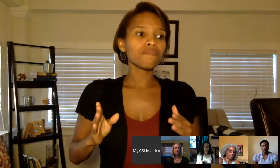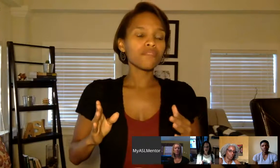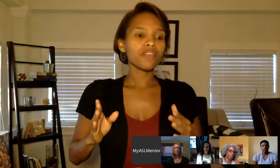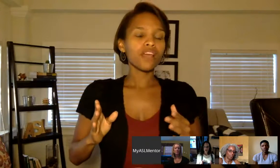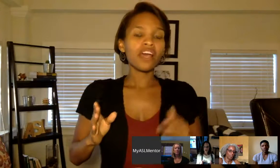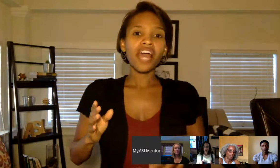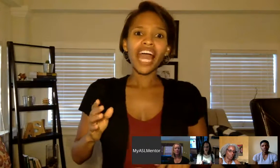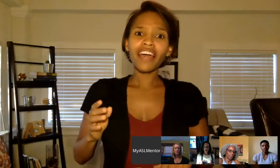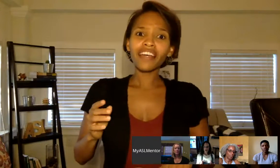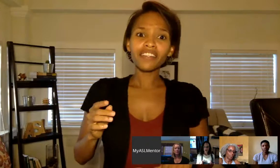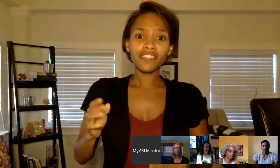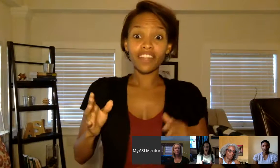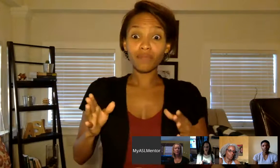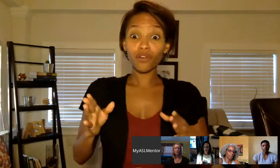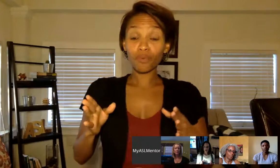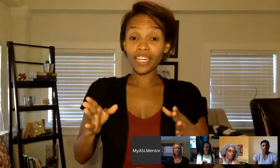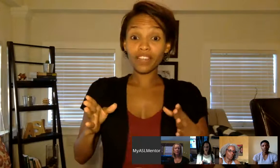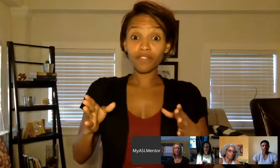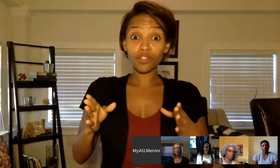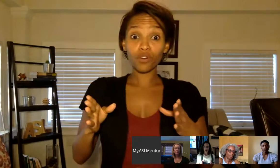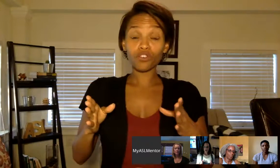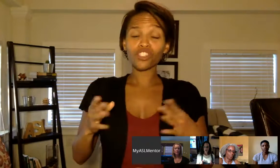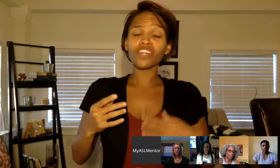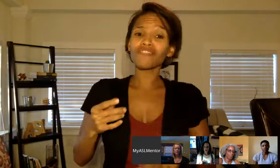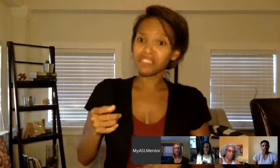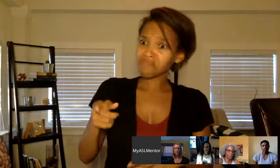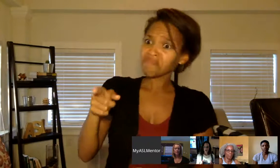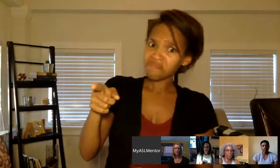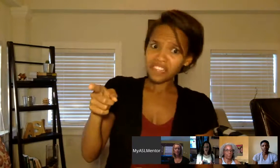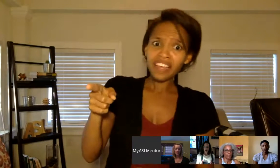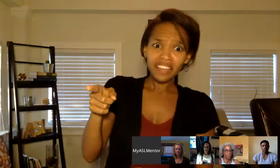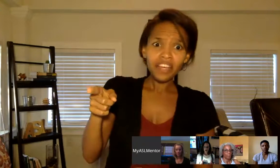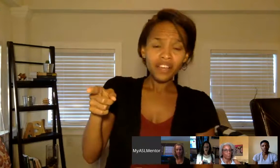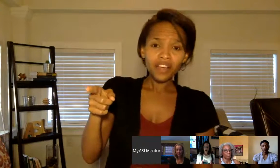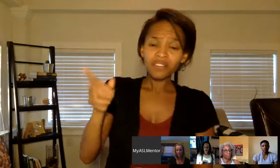And then I'm breaking the role shift.